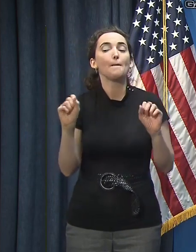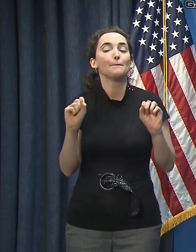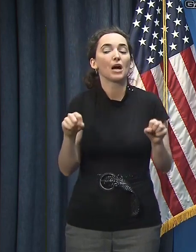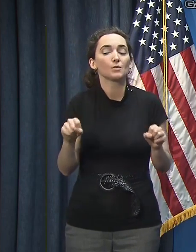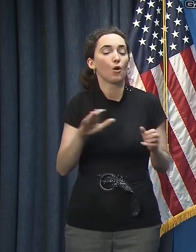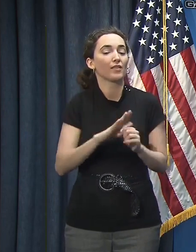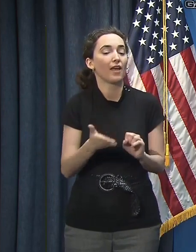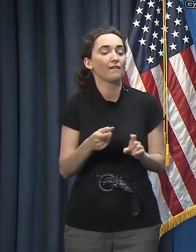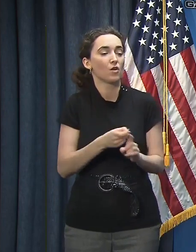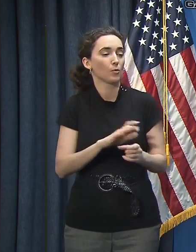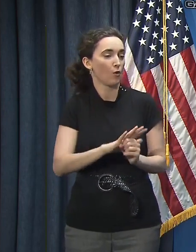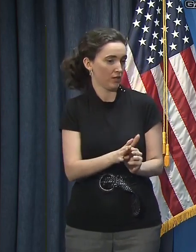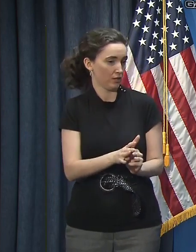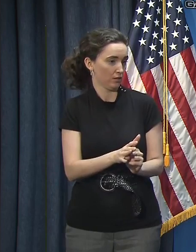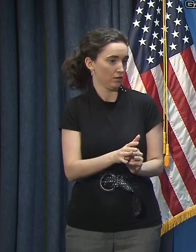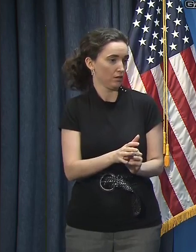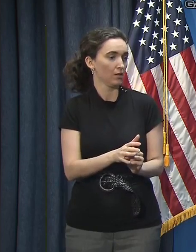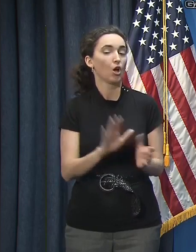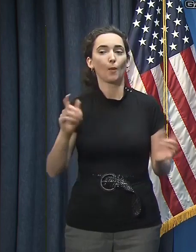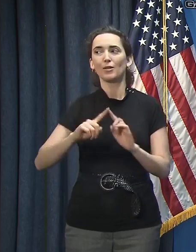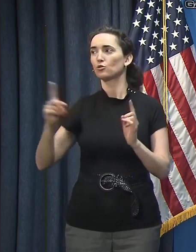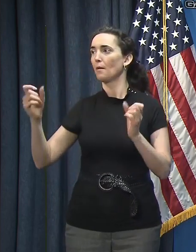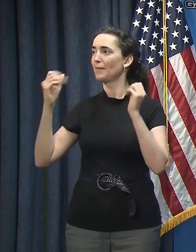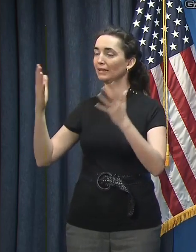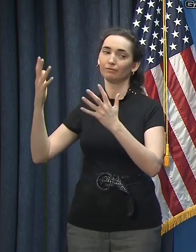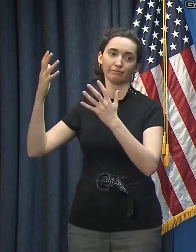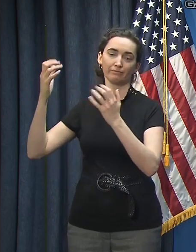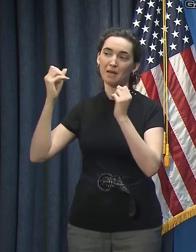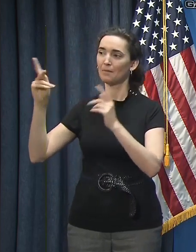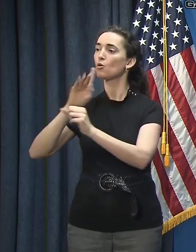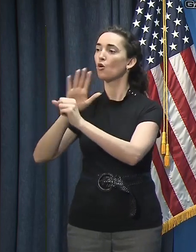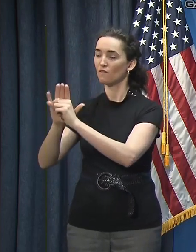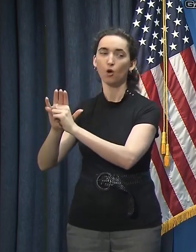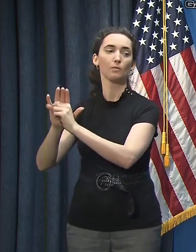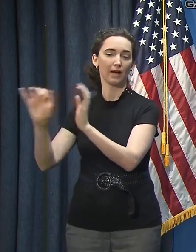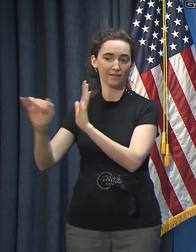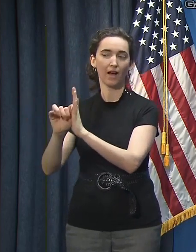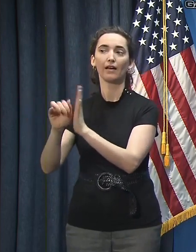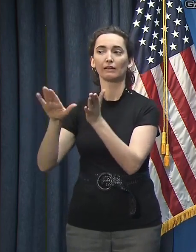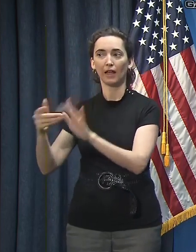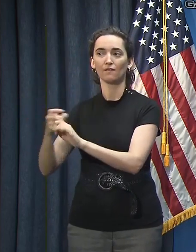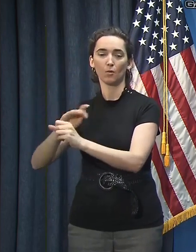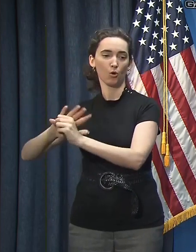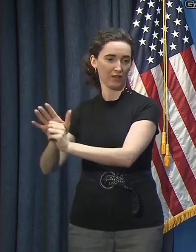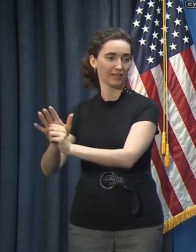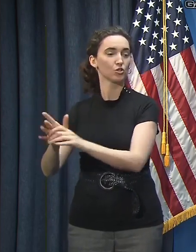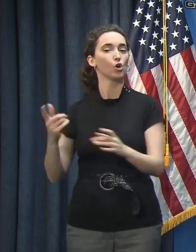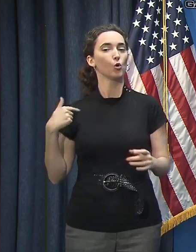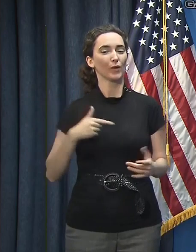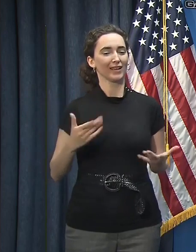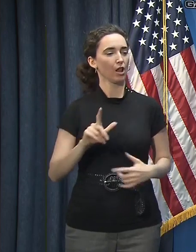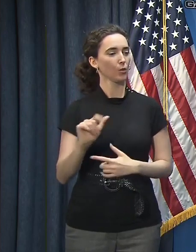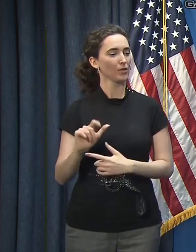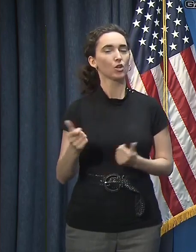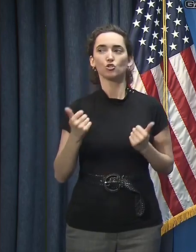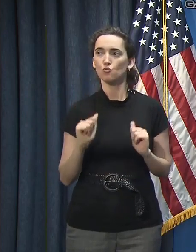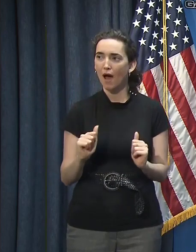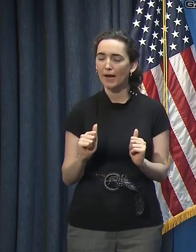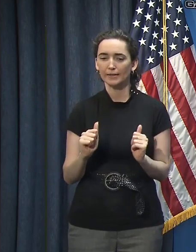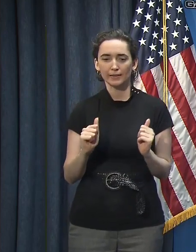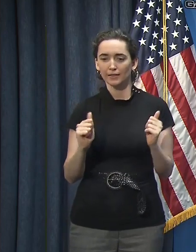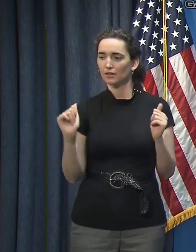COVID-related deaths in comparison with the sadly larger number that we have of confirmed deaths. So I think in Louisiana, we're trying to take steps to really be as inclusive